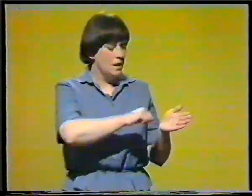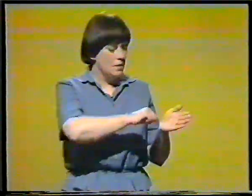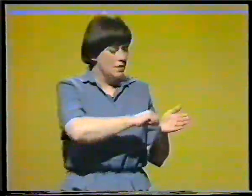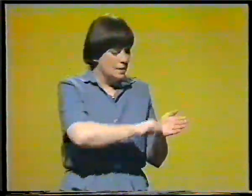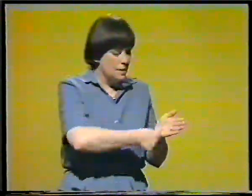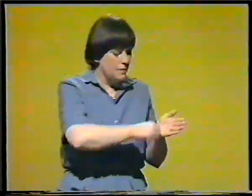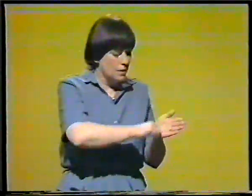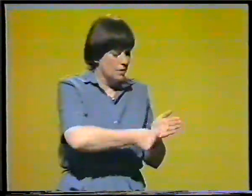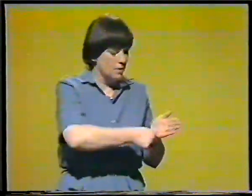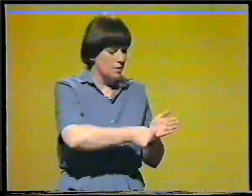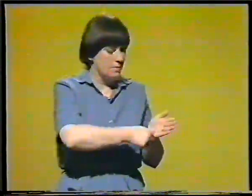Difficult.